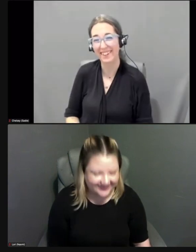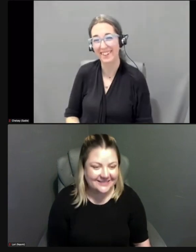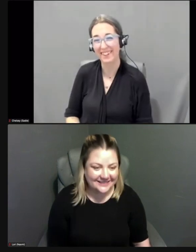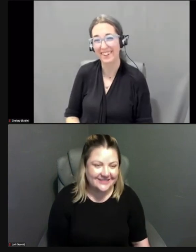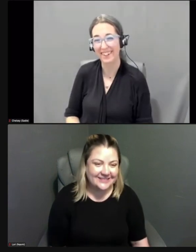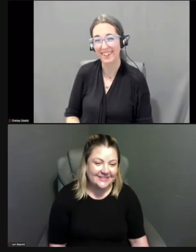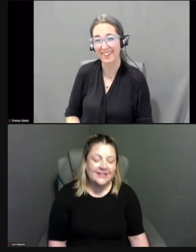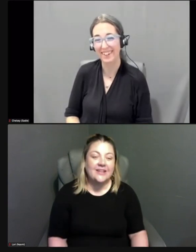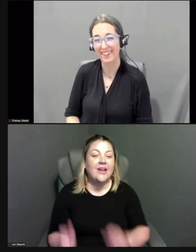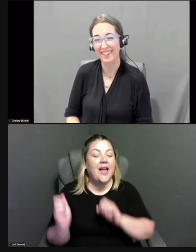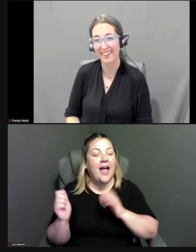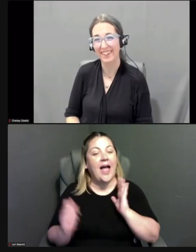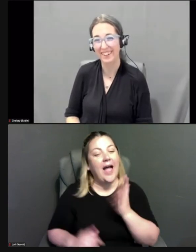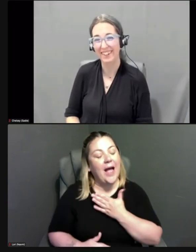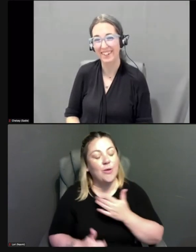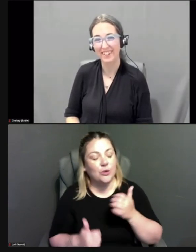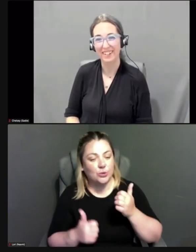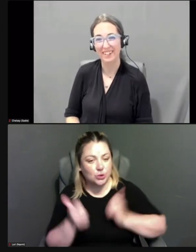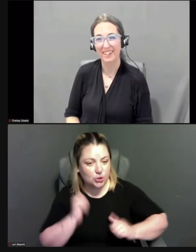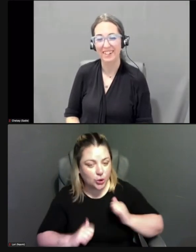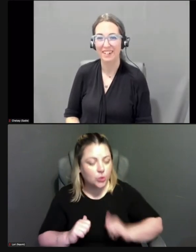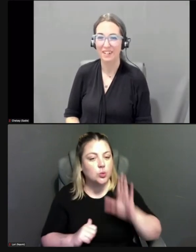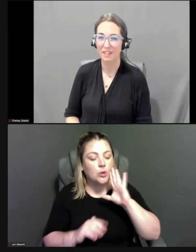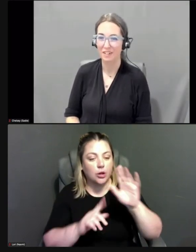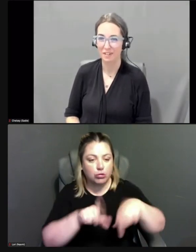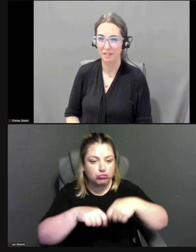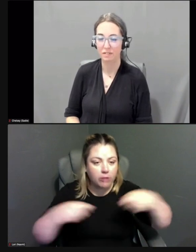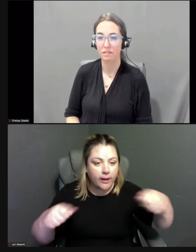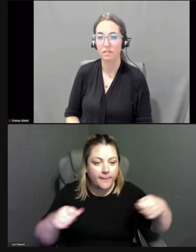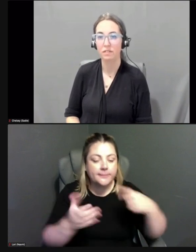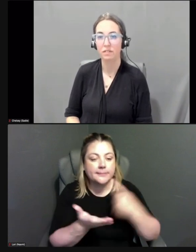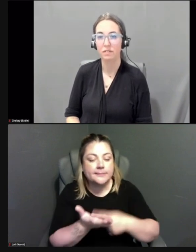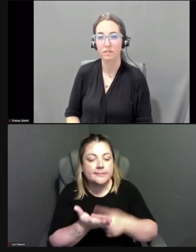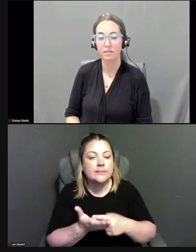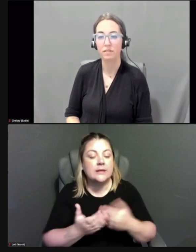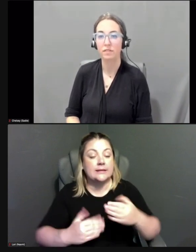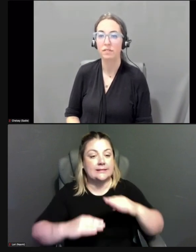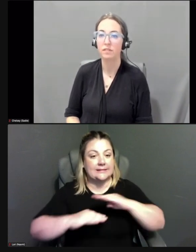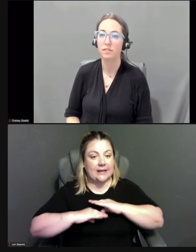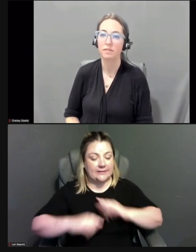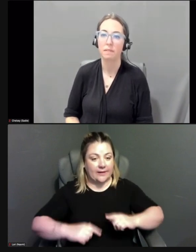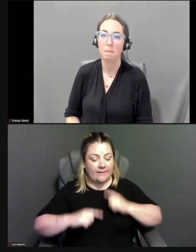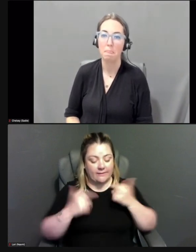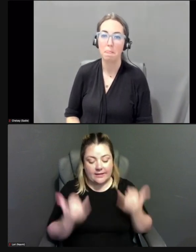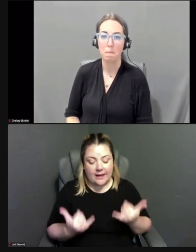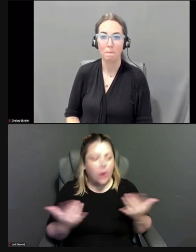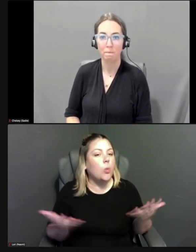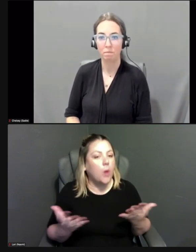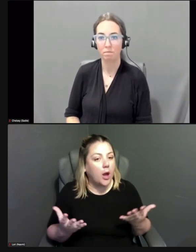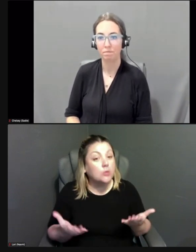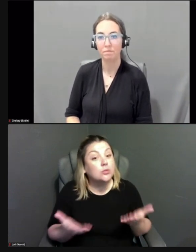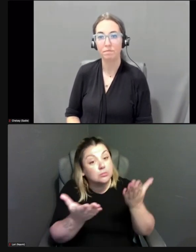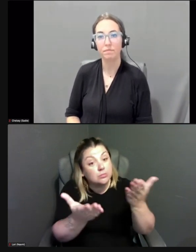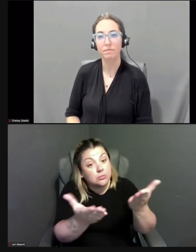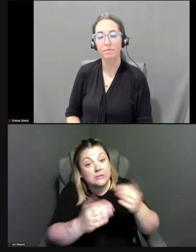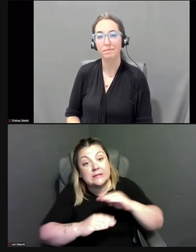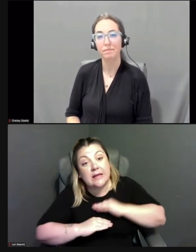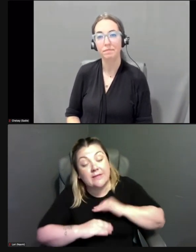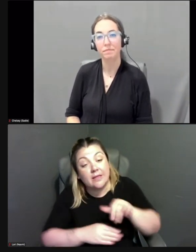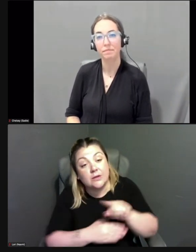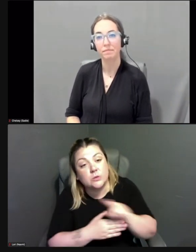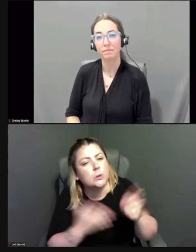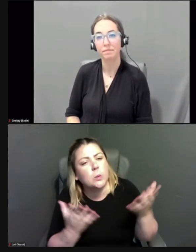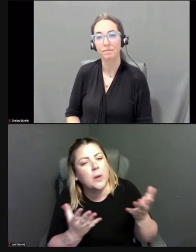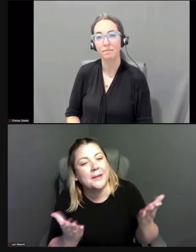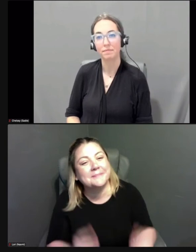sort of reflecting on what's satisfying us right now. So Sadie, what's satisfying you this week? I'm